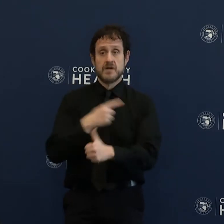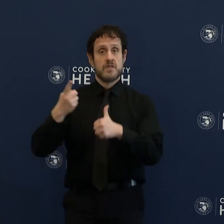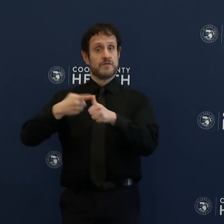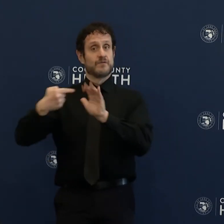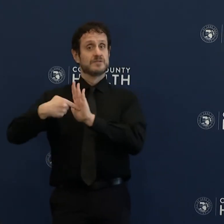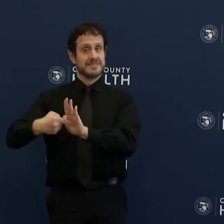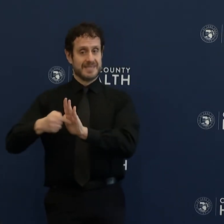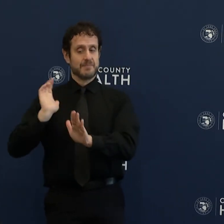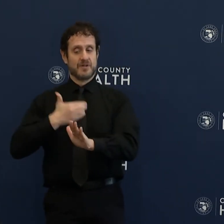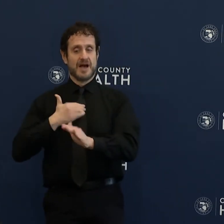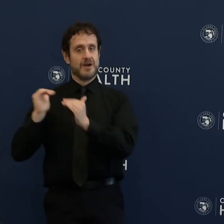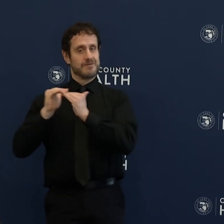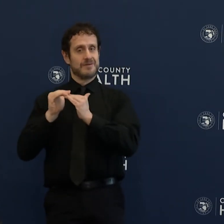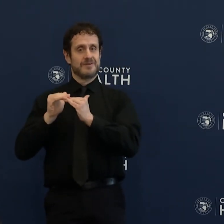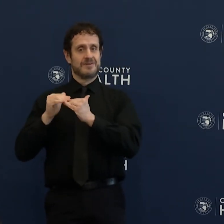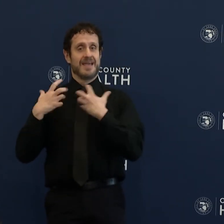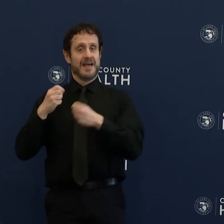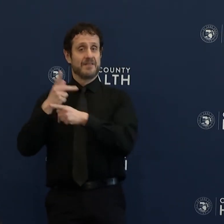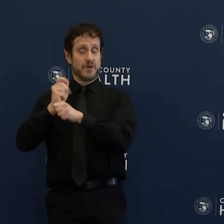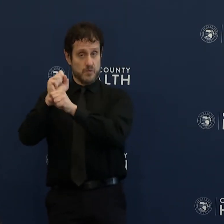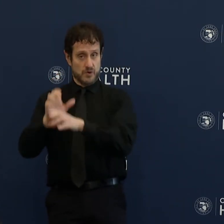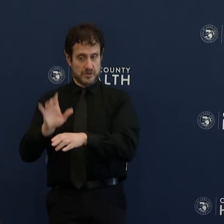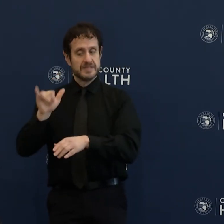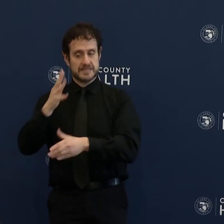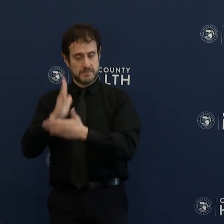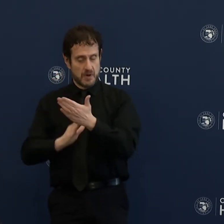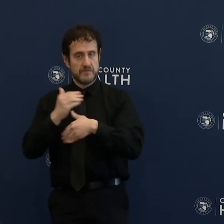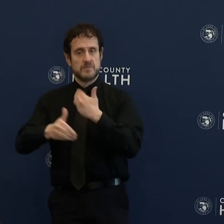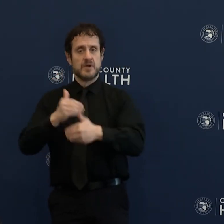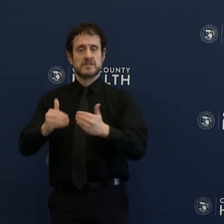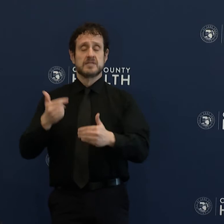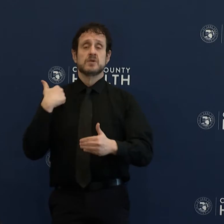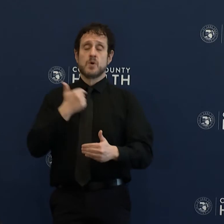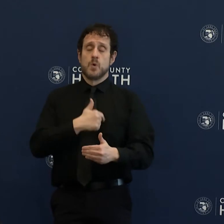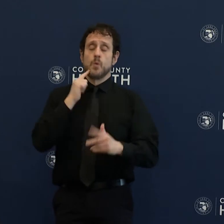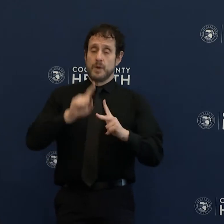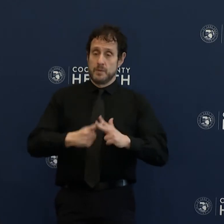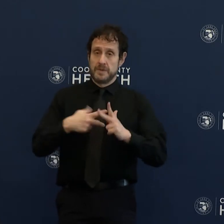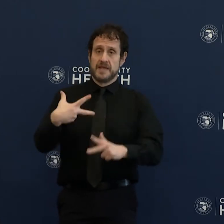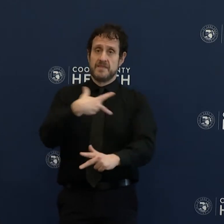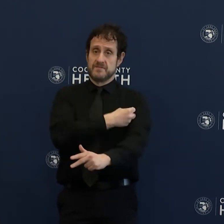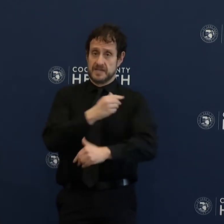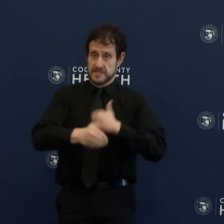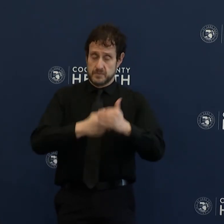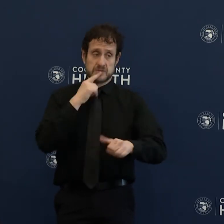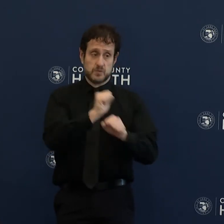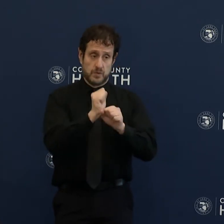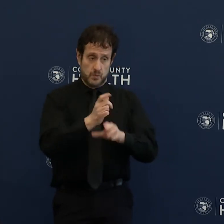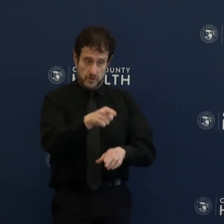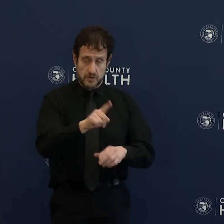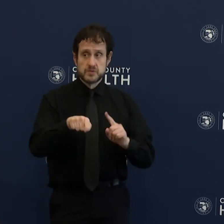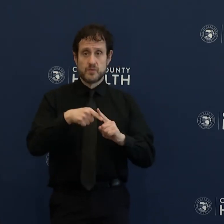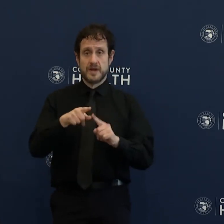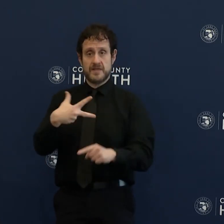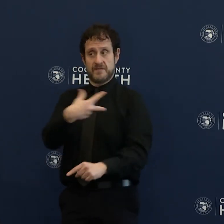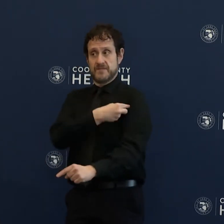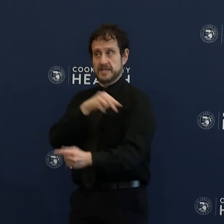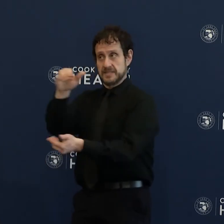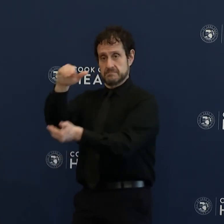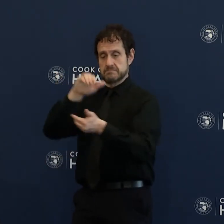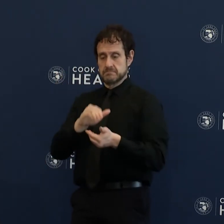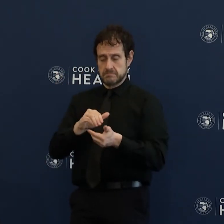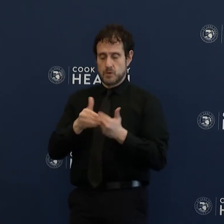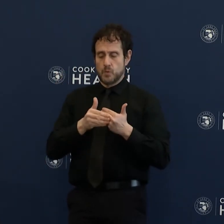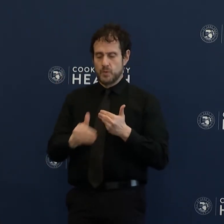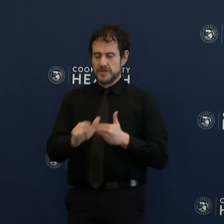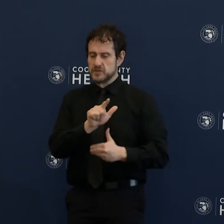part of that process. As we reviewed, we will start the vaccinating process with our employees as soon as the vaccine arrives within 24 hours to ensure